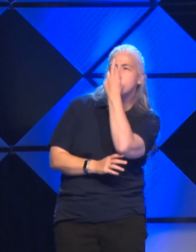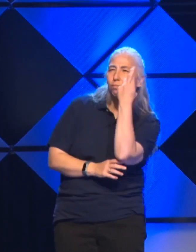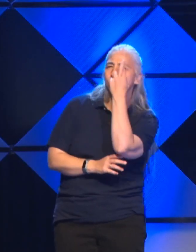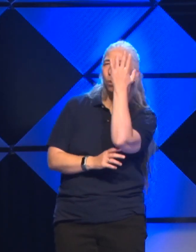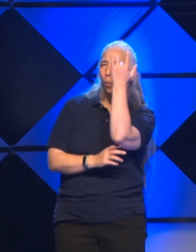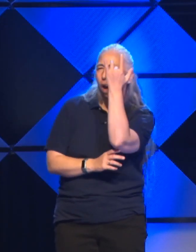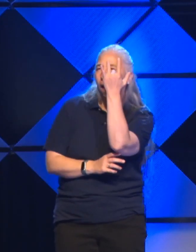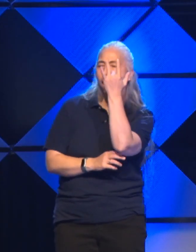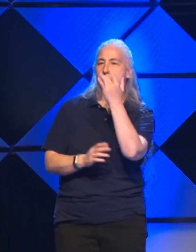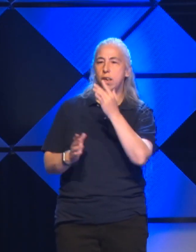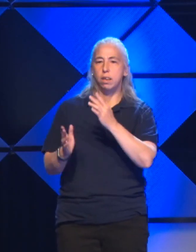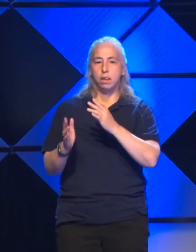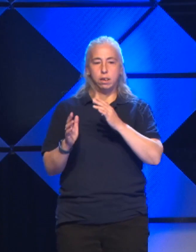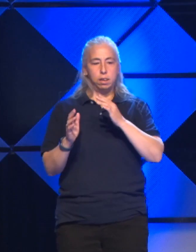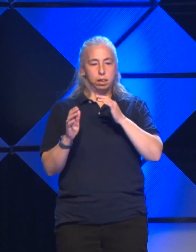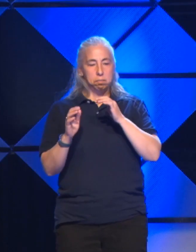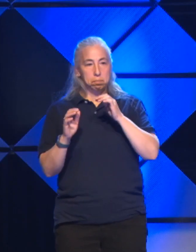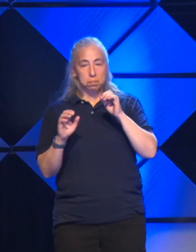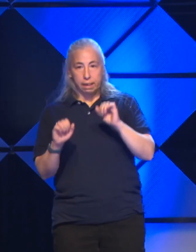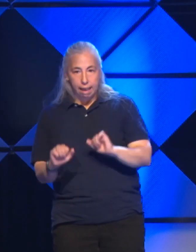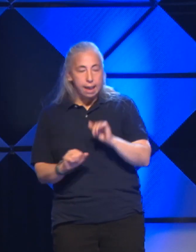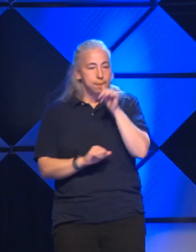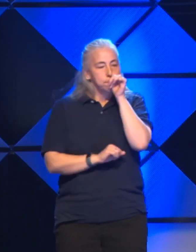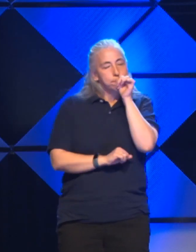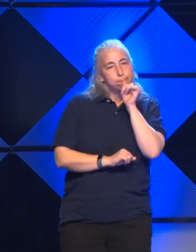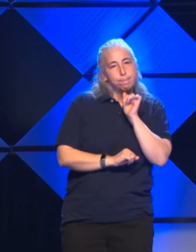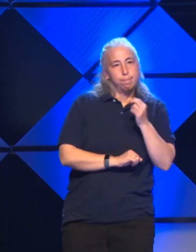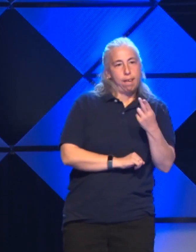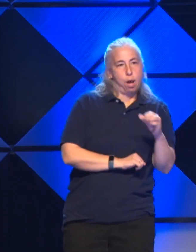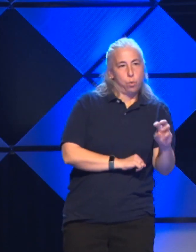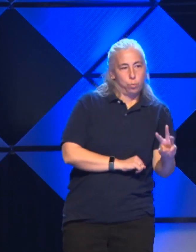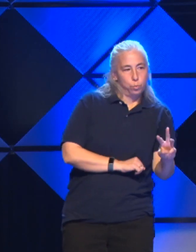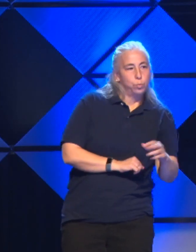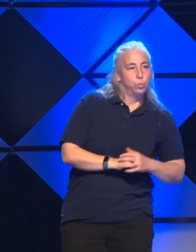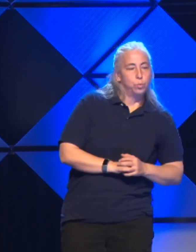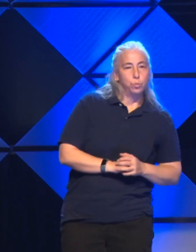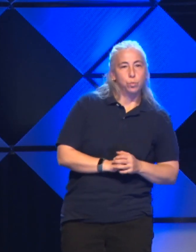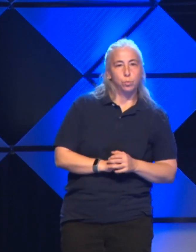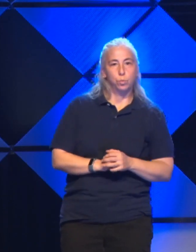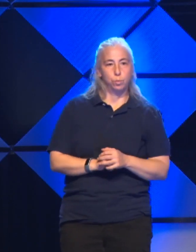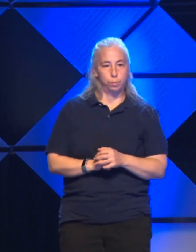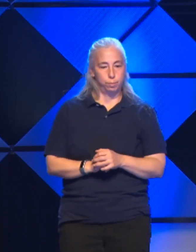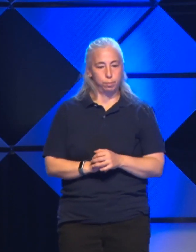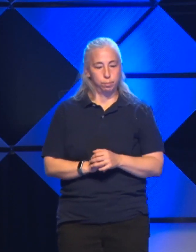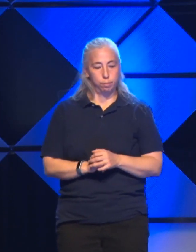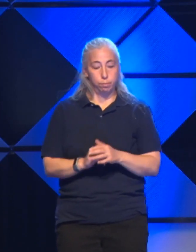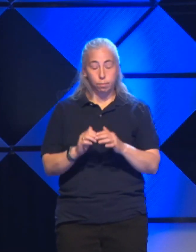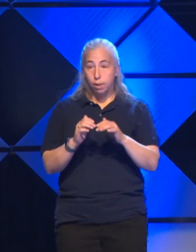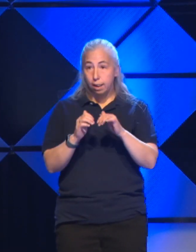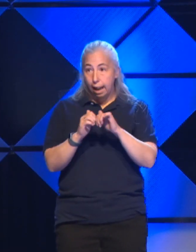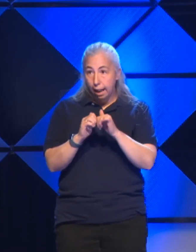any how. And that why is giving us by hope. Hope is a